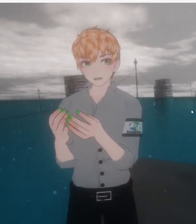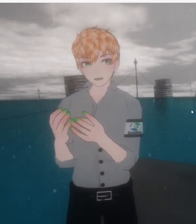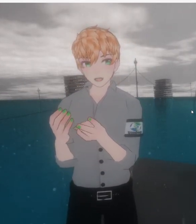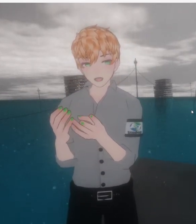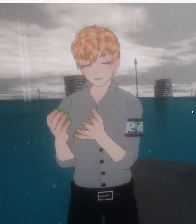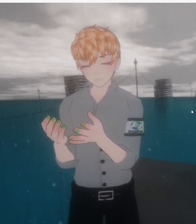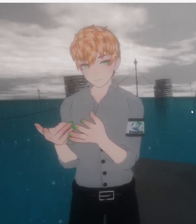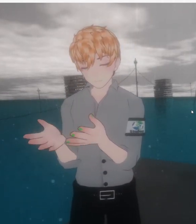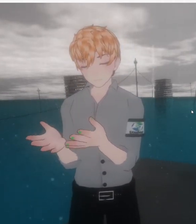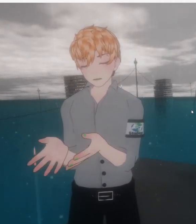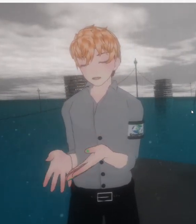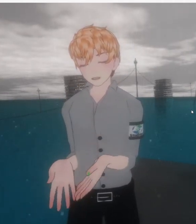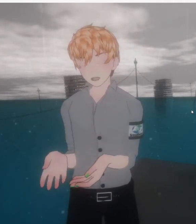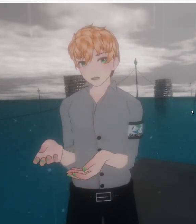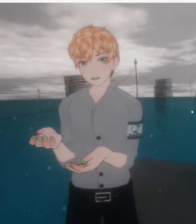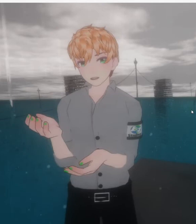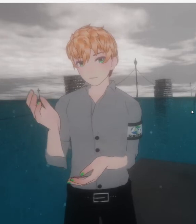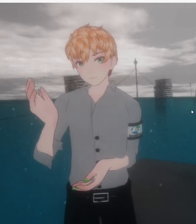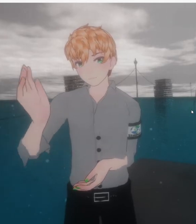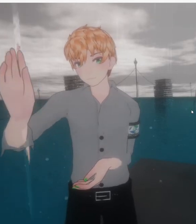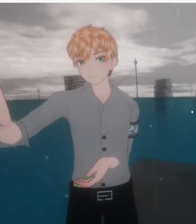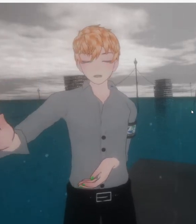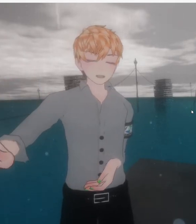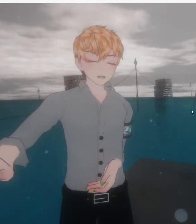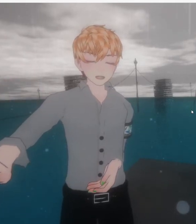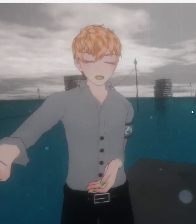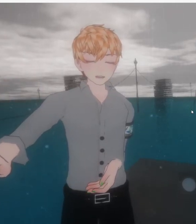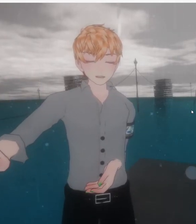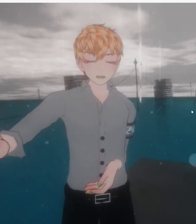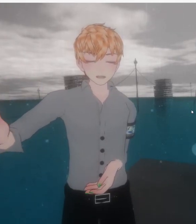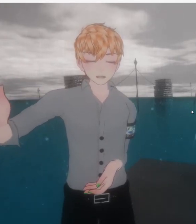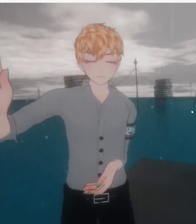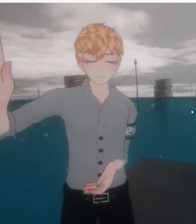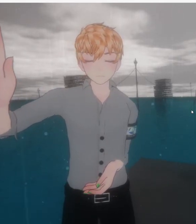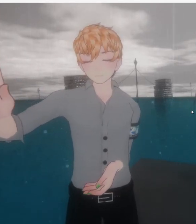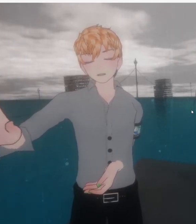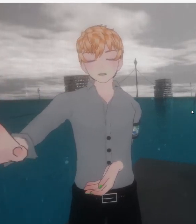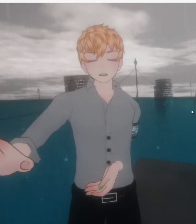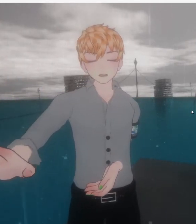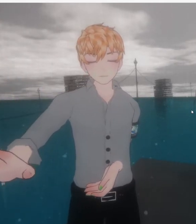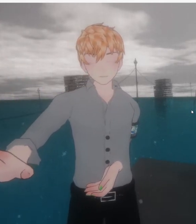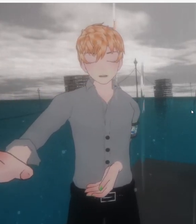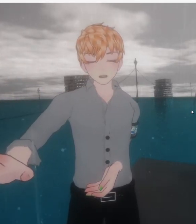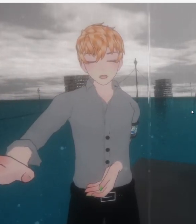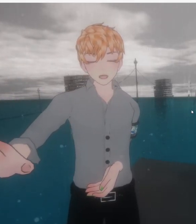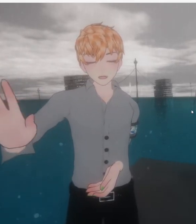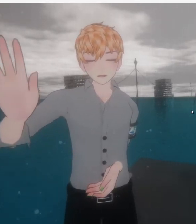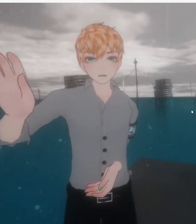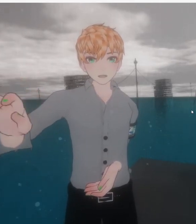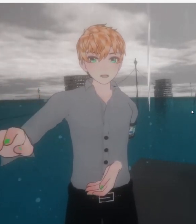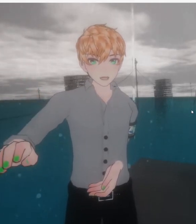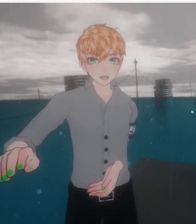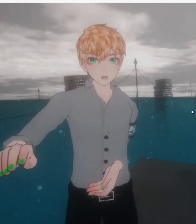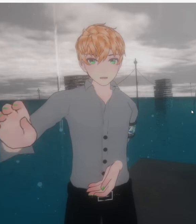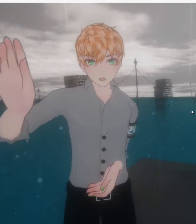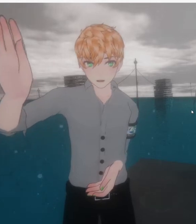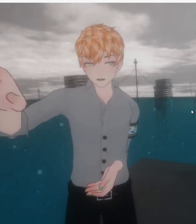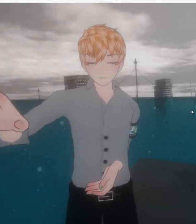have people that I can say, look, I just need to rant for a while. Let me buy you a beer. Let's